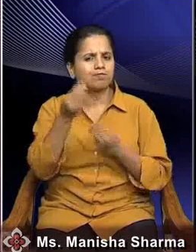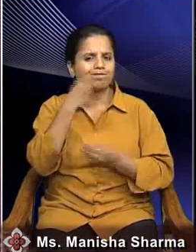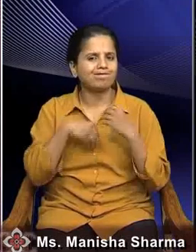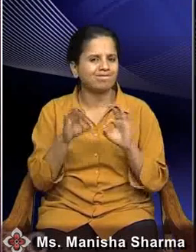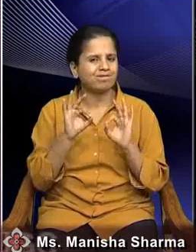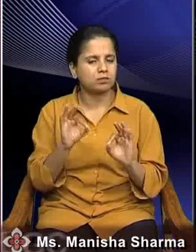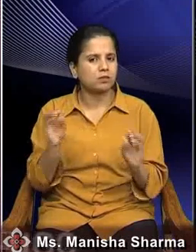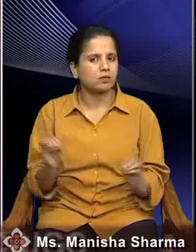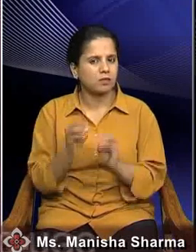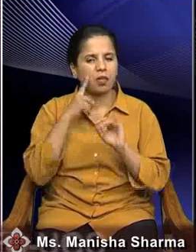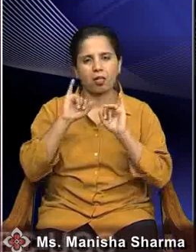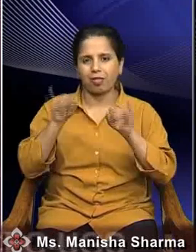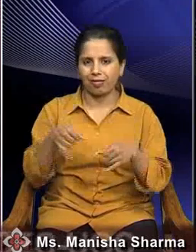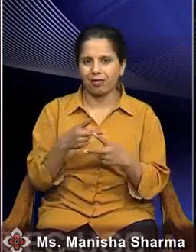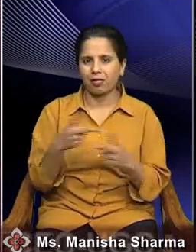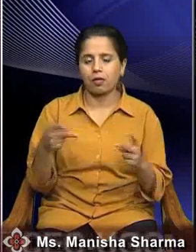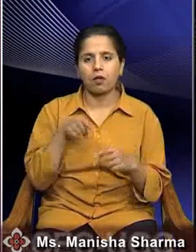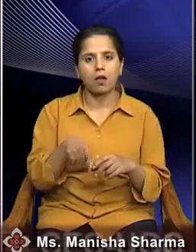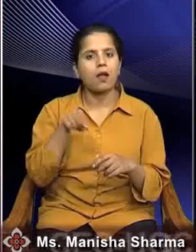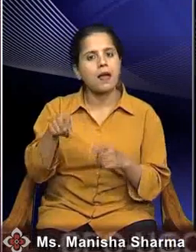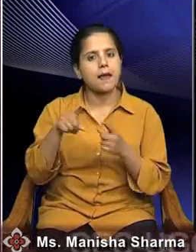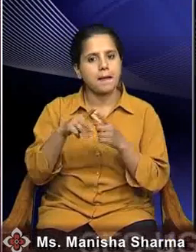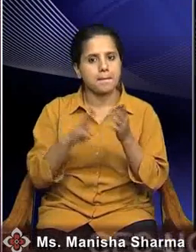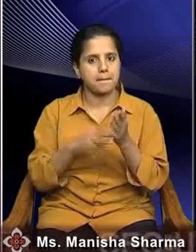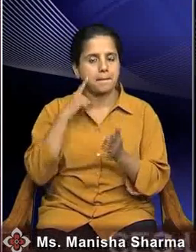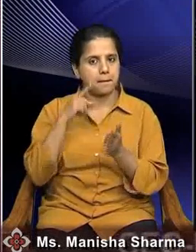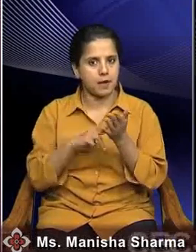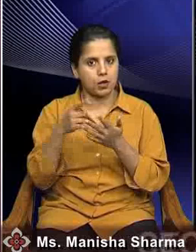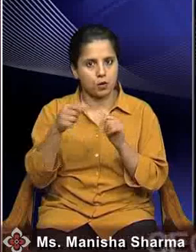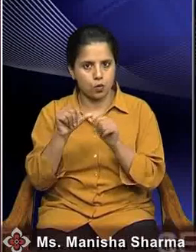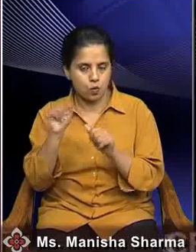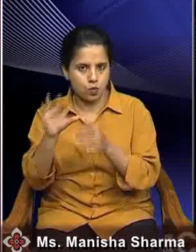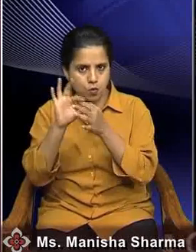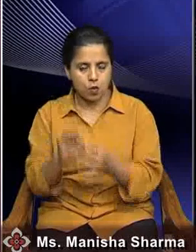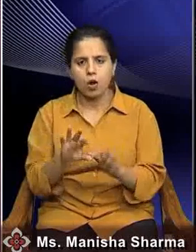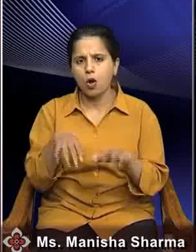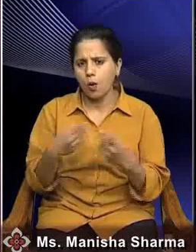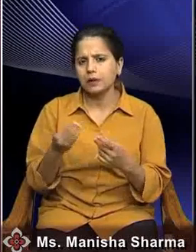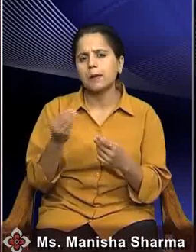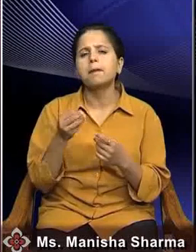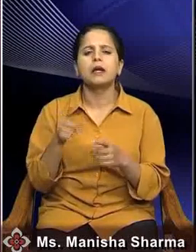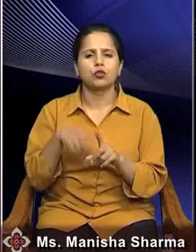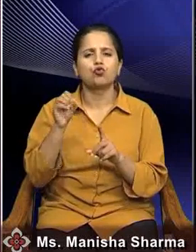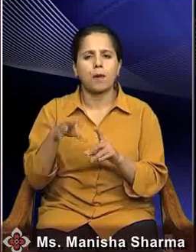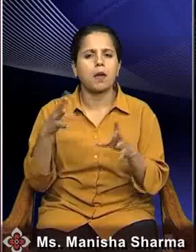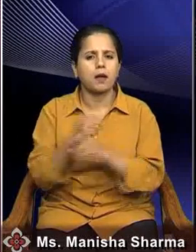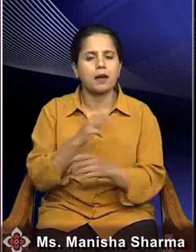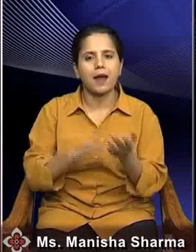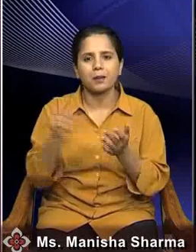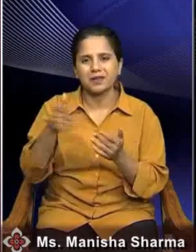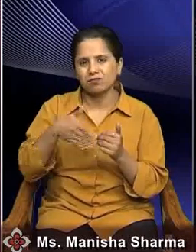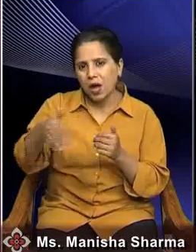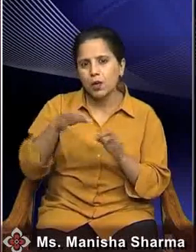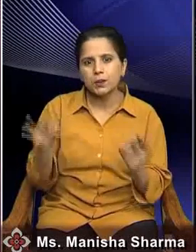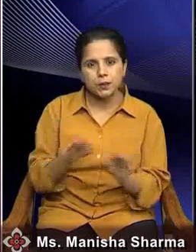directly related with the propensity of amenorrhea or the temporary absence or suppression of menstruation among women.